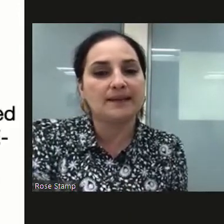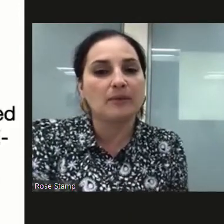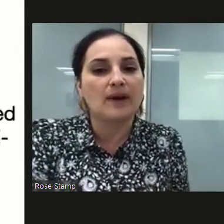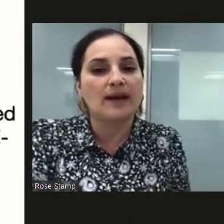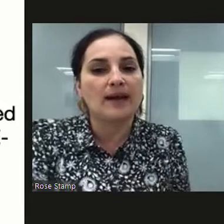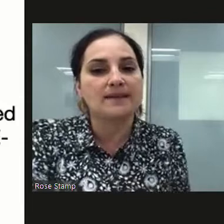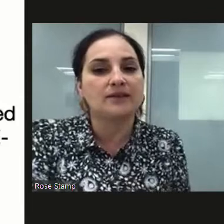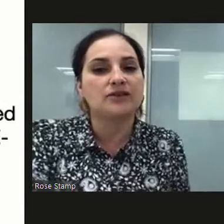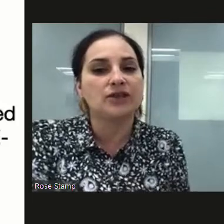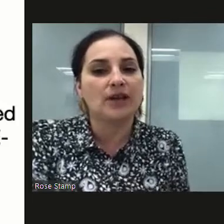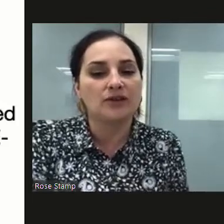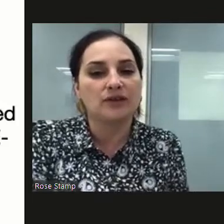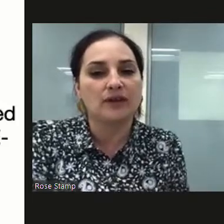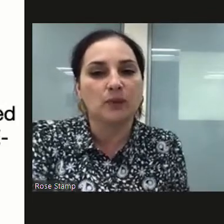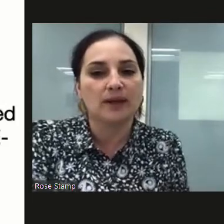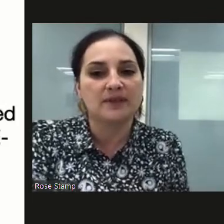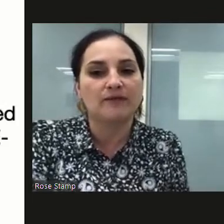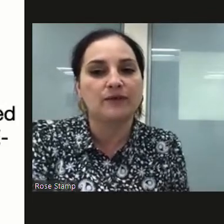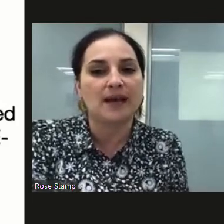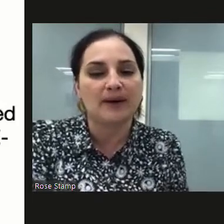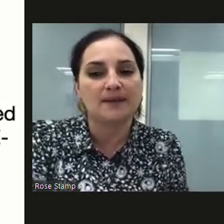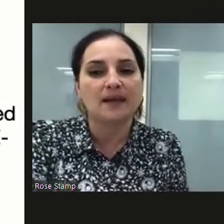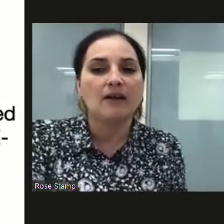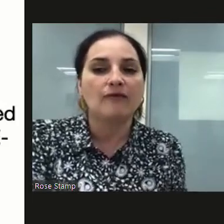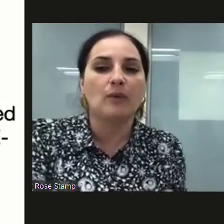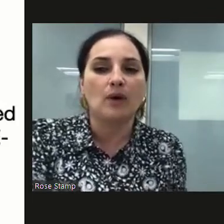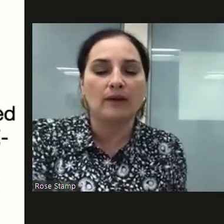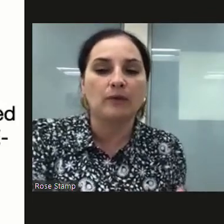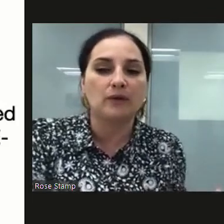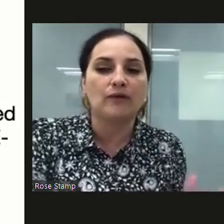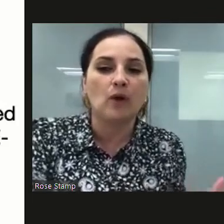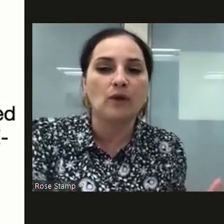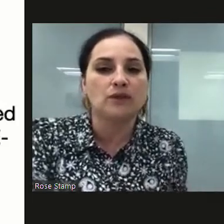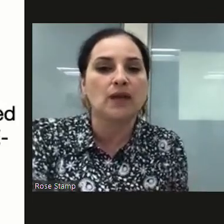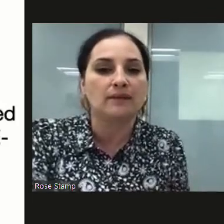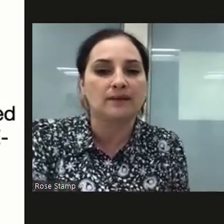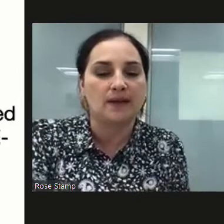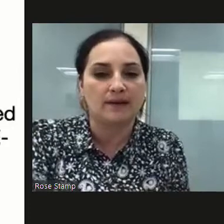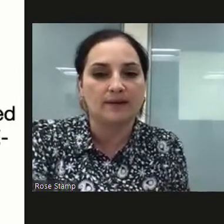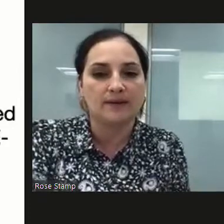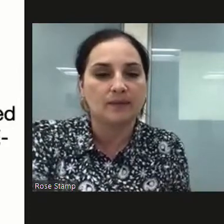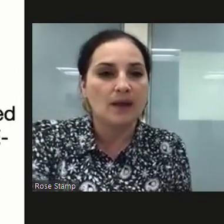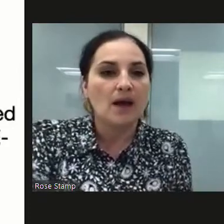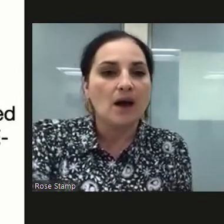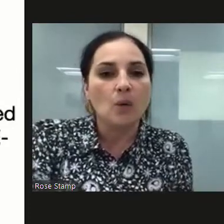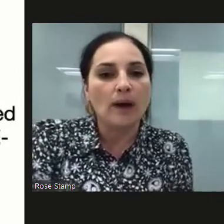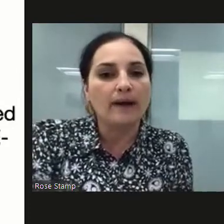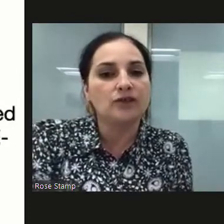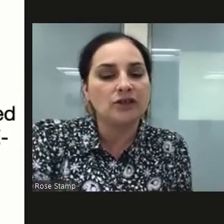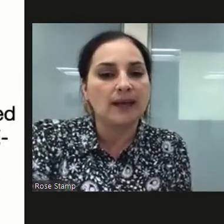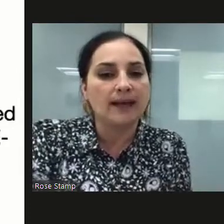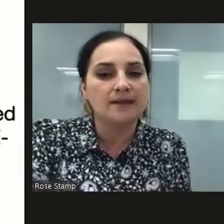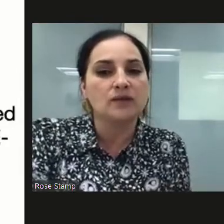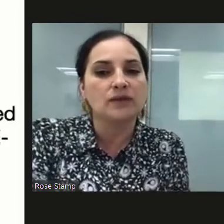Let us summarize the change that we observe for time pass if we look from older to younger signers.